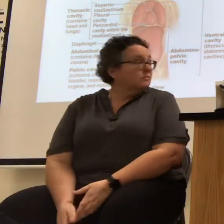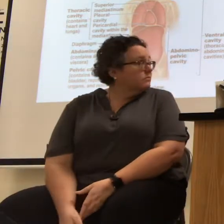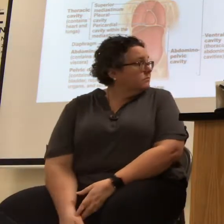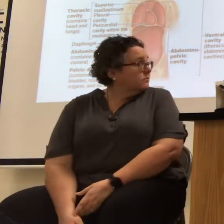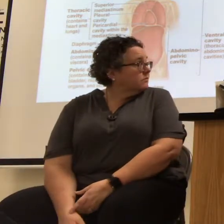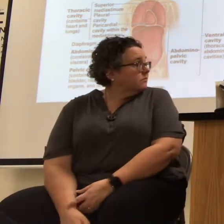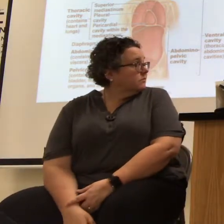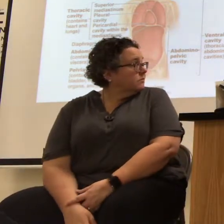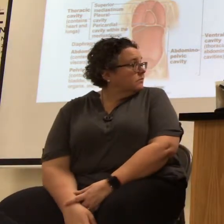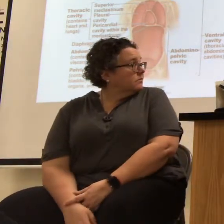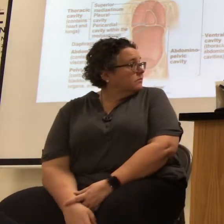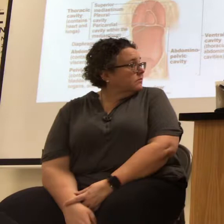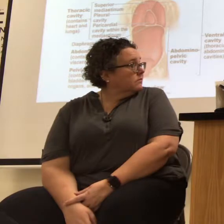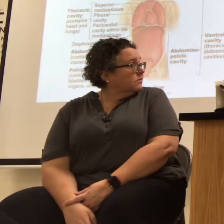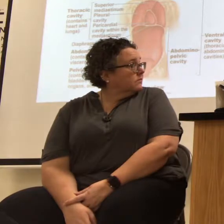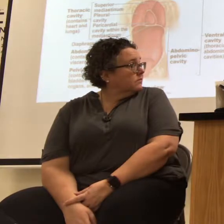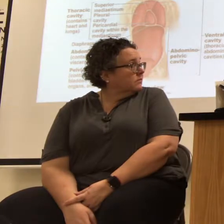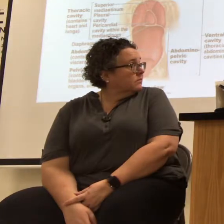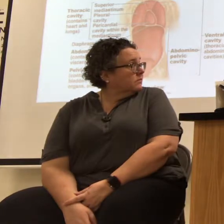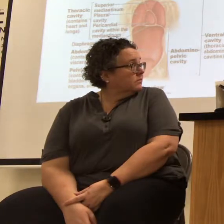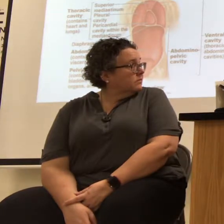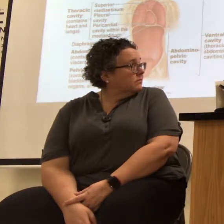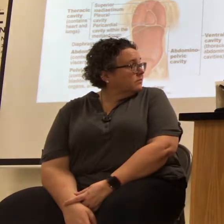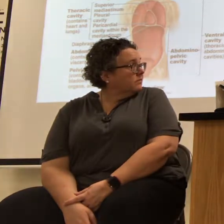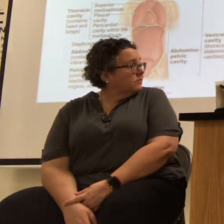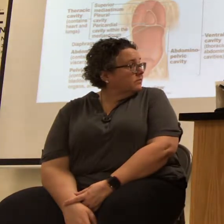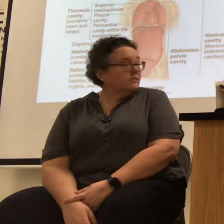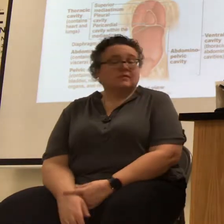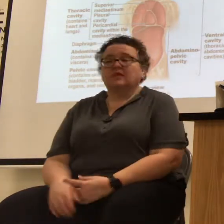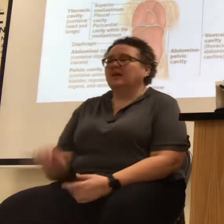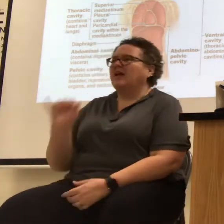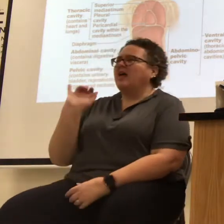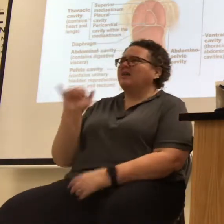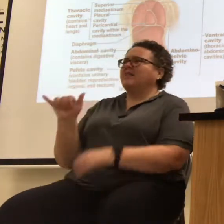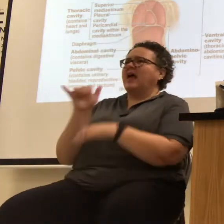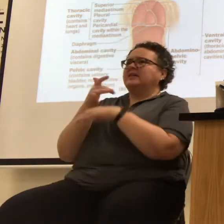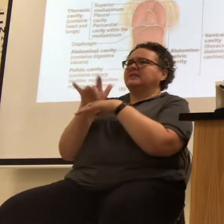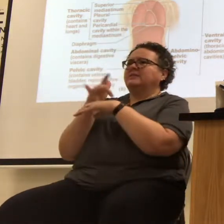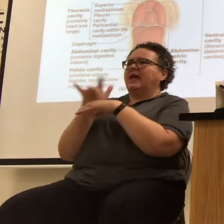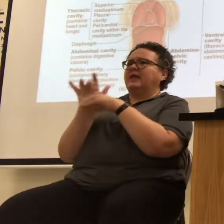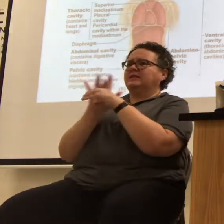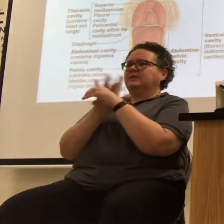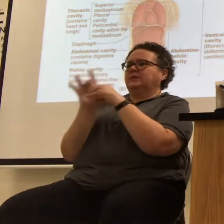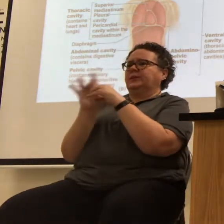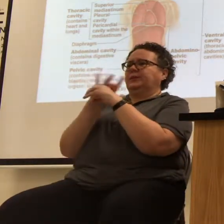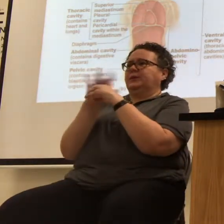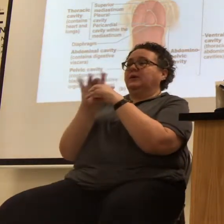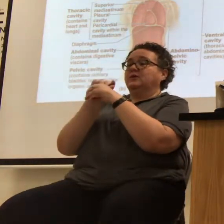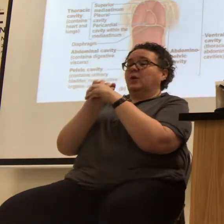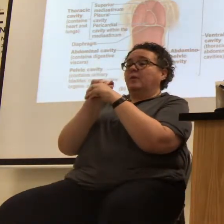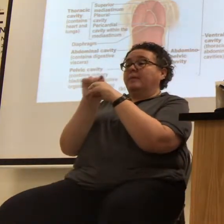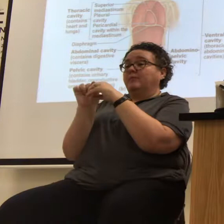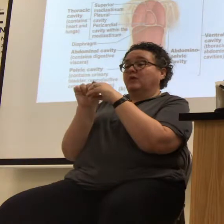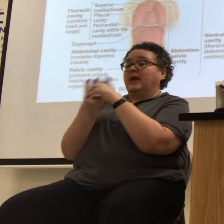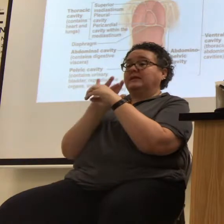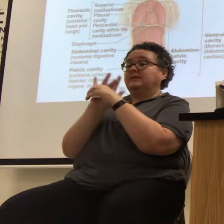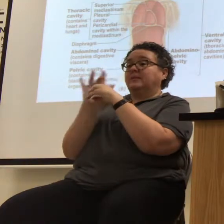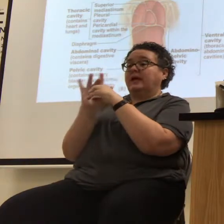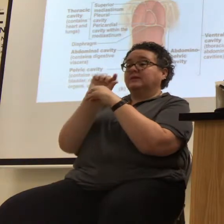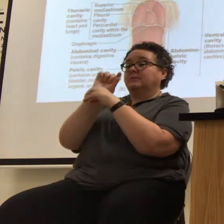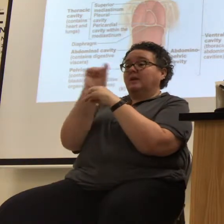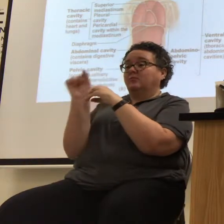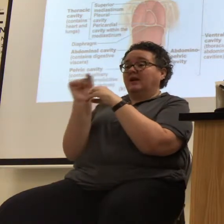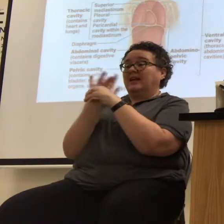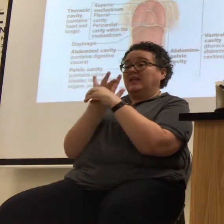Well, anyways, the space between the double membrane surrounding the